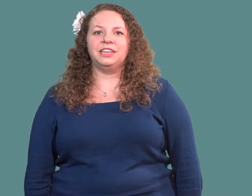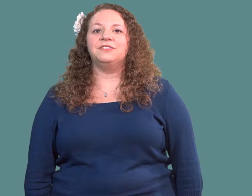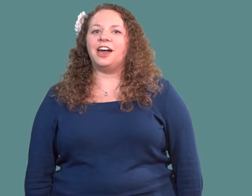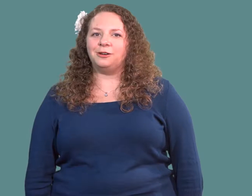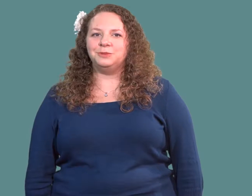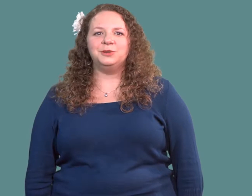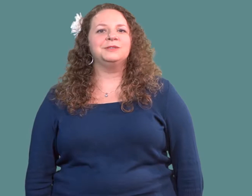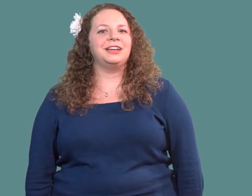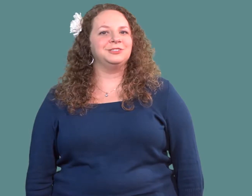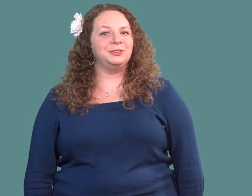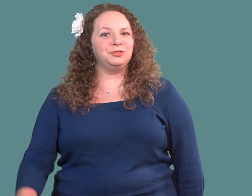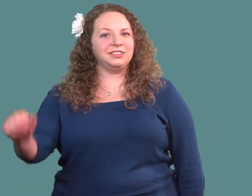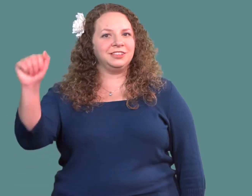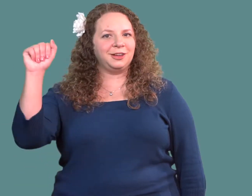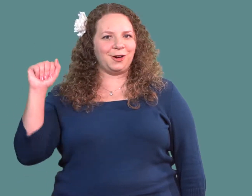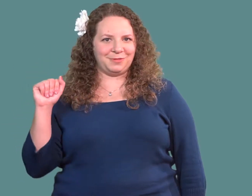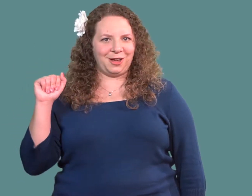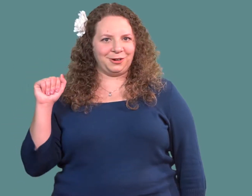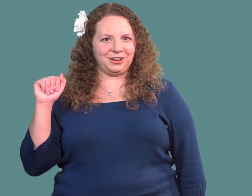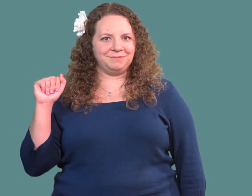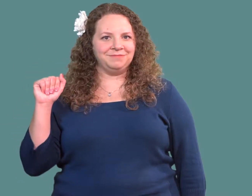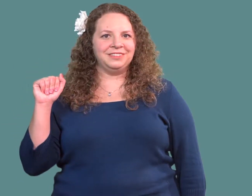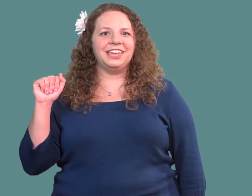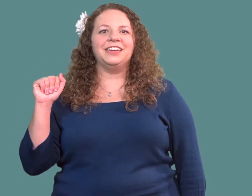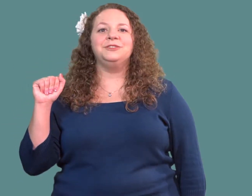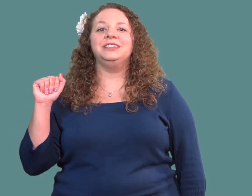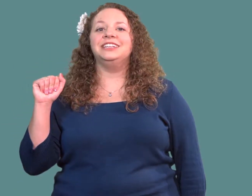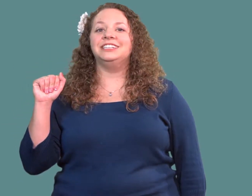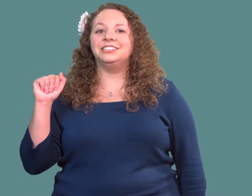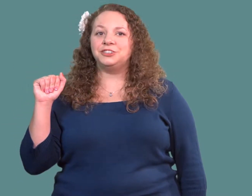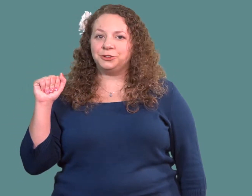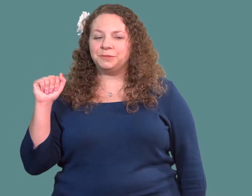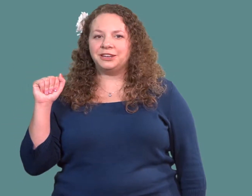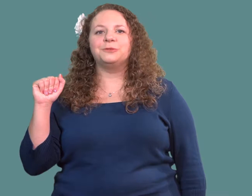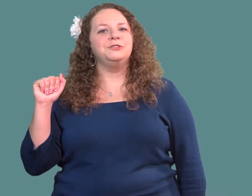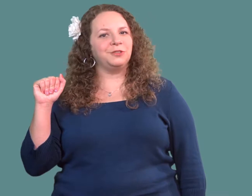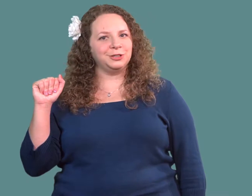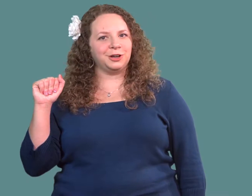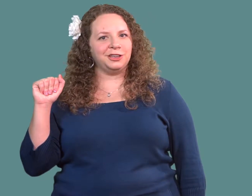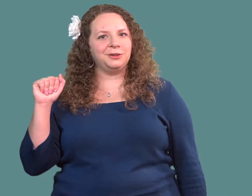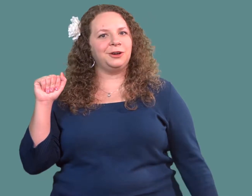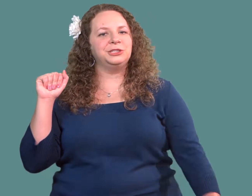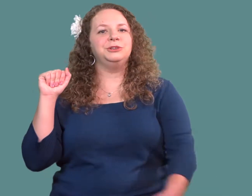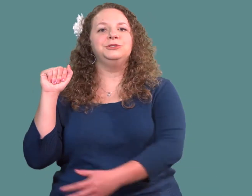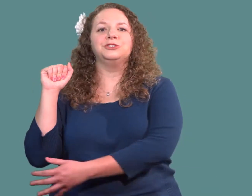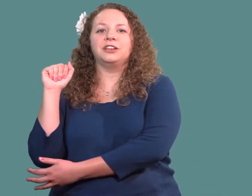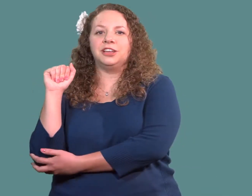If it helps, you can imagine that you just stuck your arm in concrete. If you need an additional reminder when you first start, you can also use your